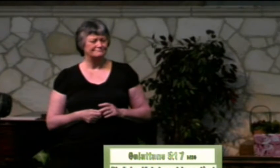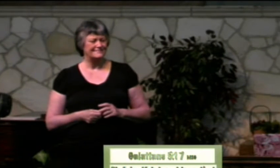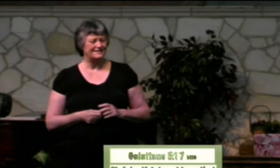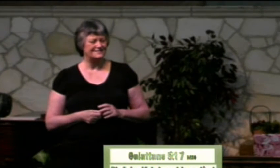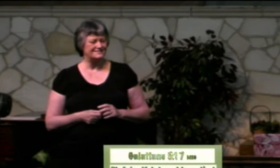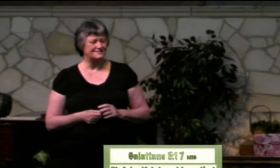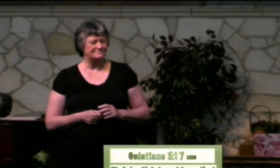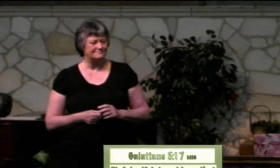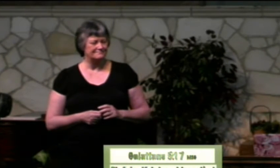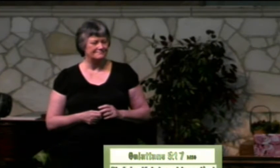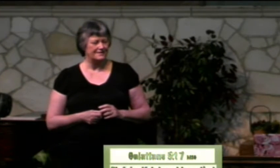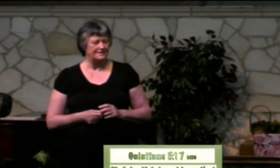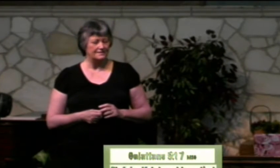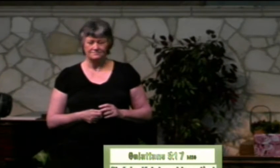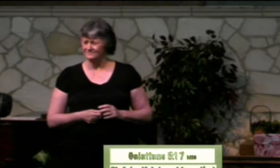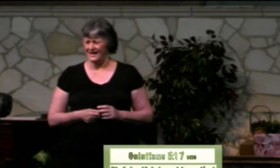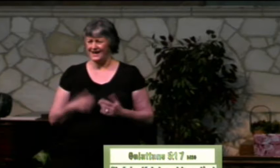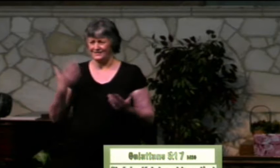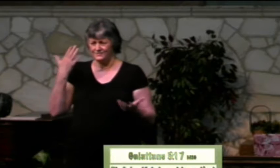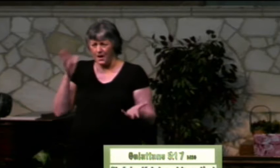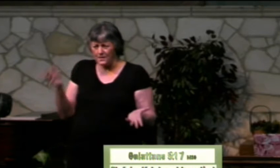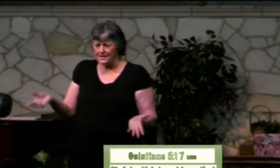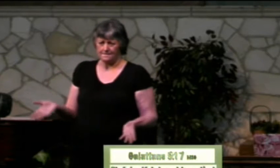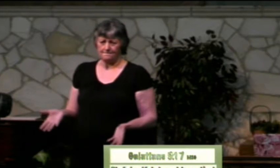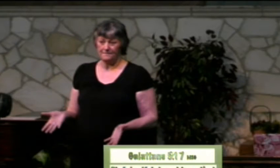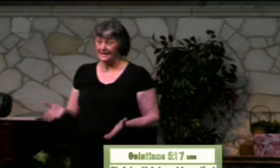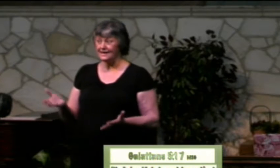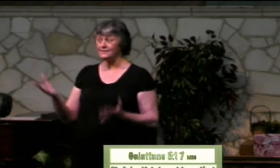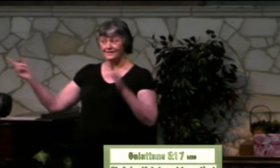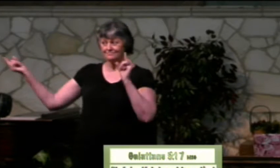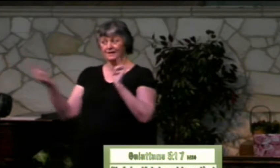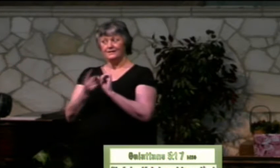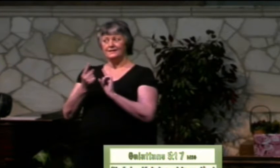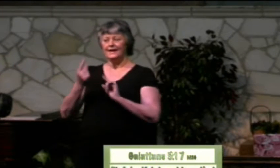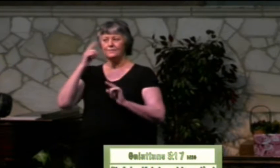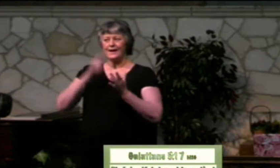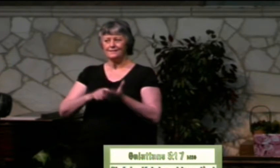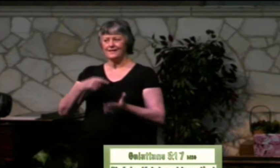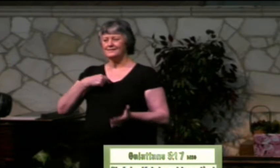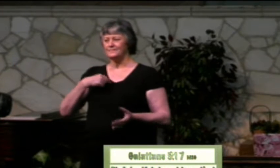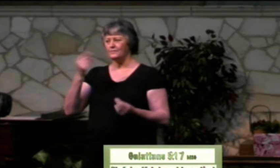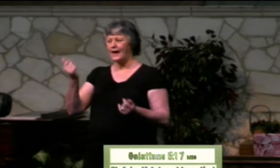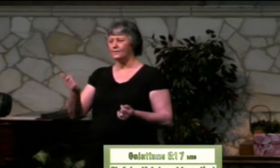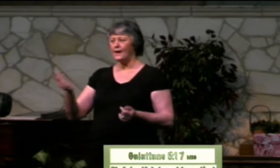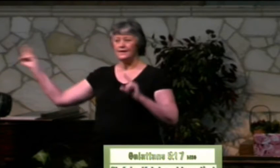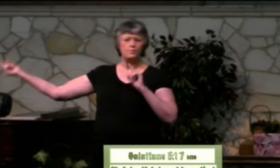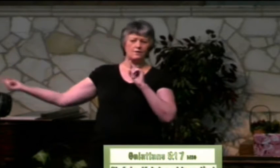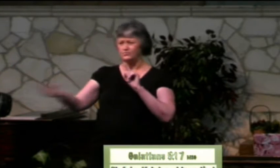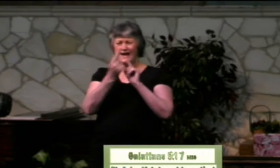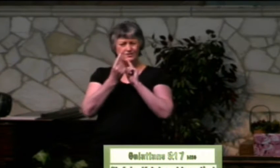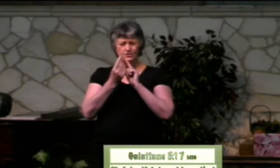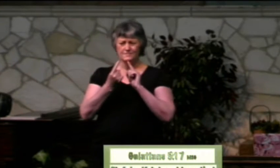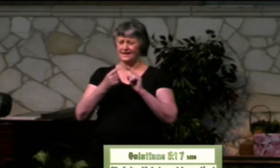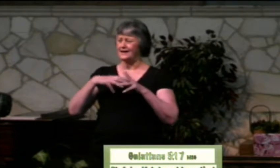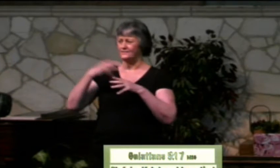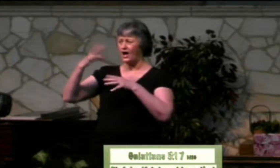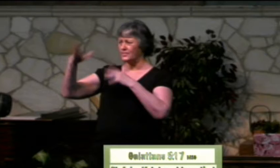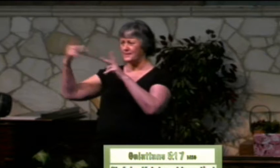and I said, I don't know him. But he recognized me right away. He walked right to me out of all the people